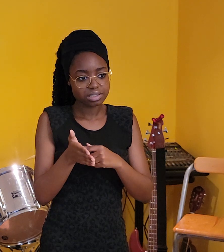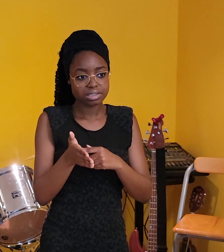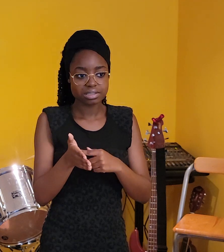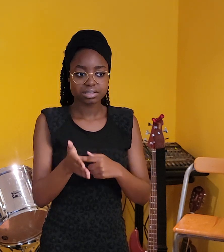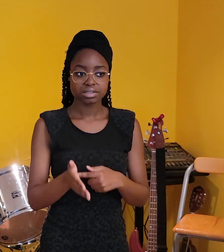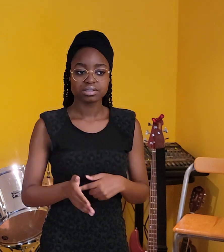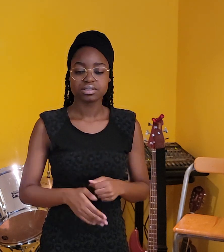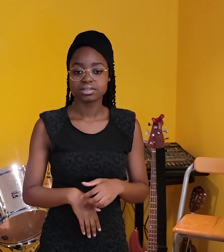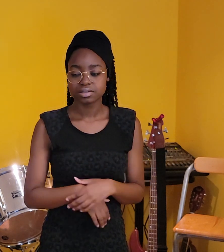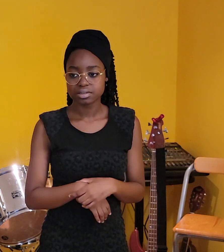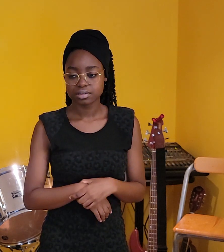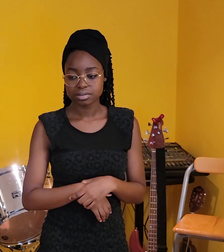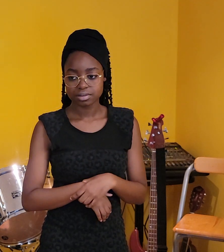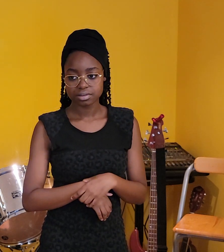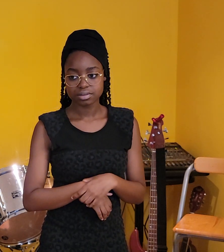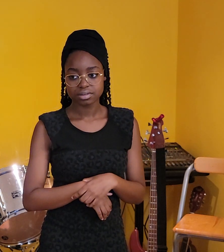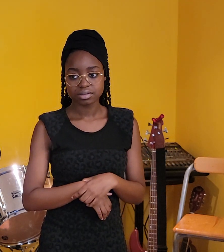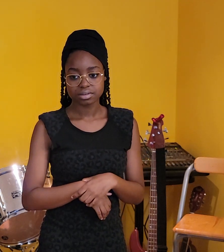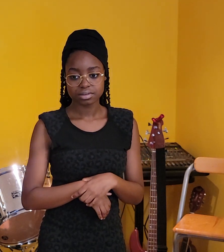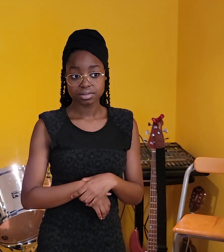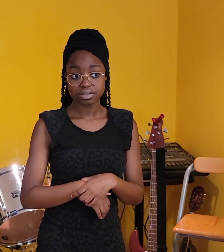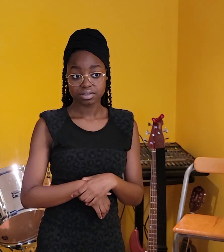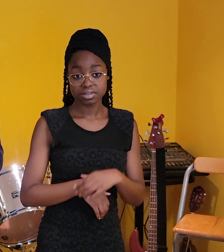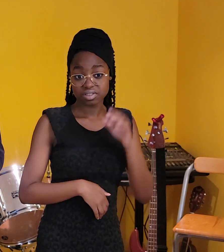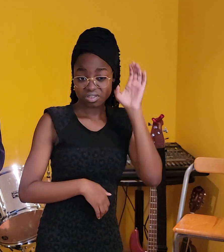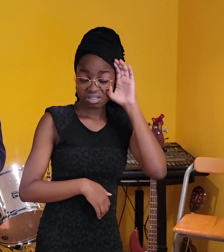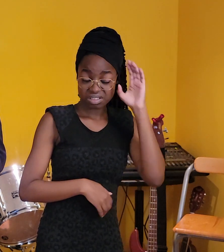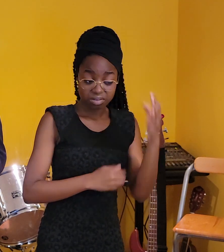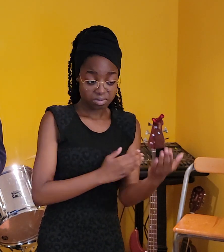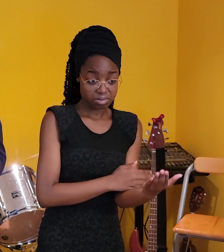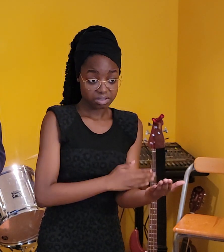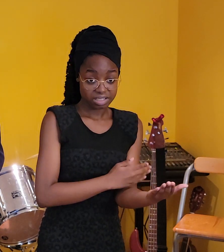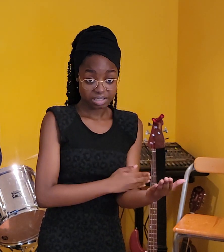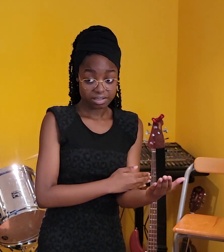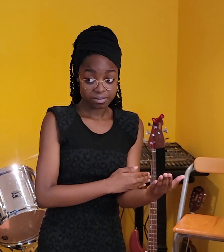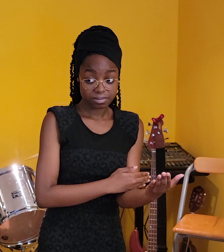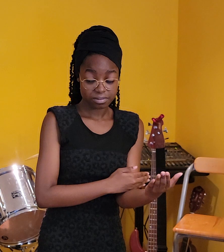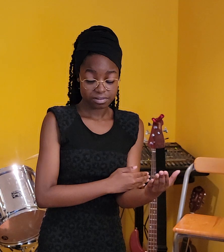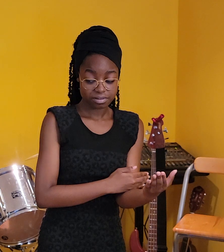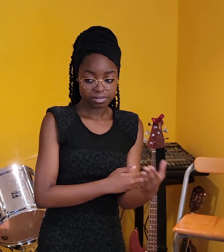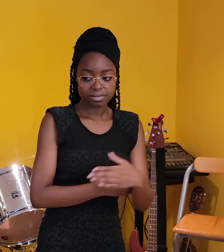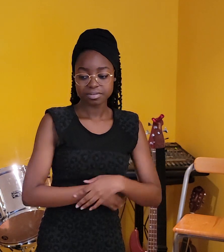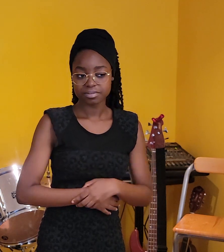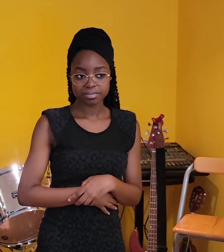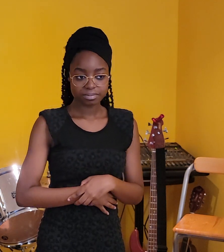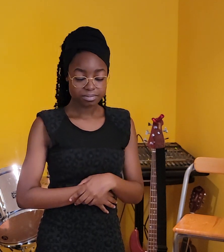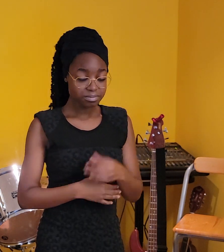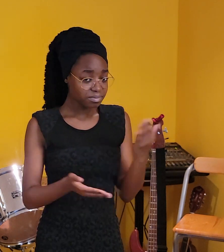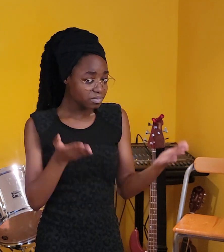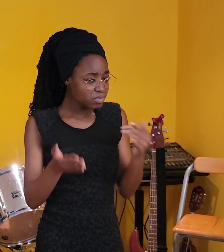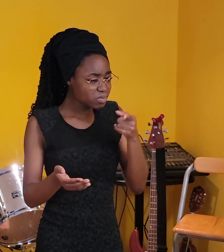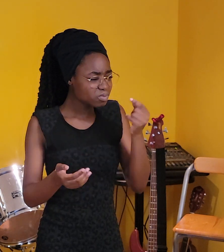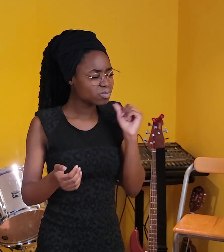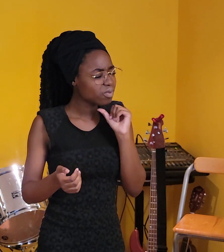You've heard him this morning. You've heard all that I have to say. You're not a believer.